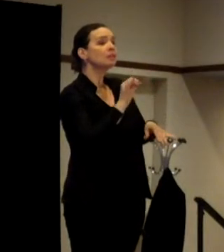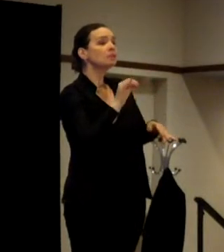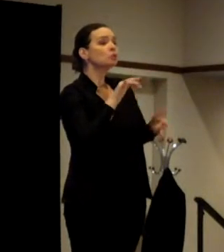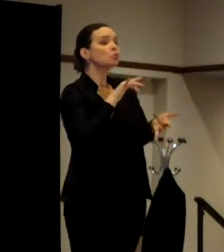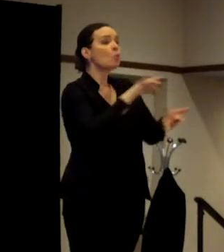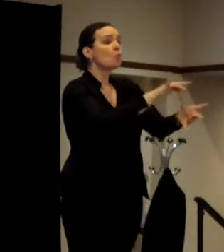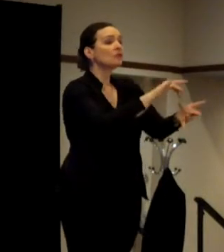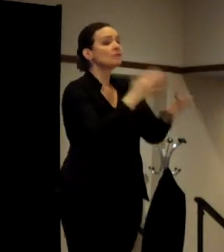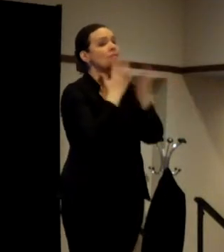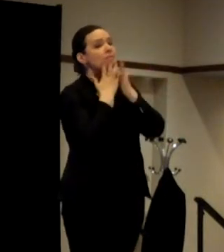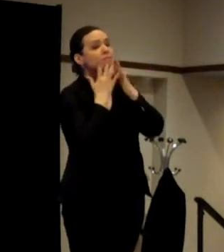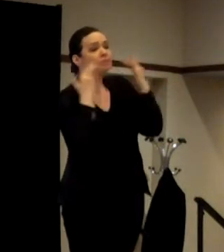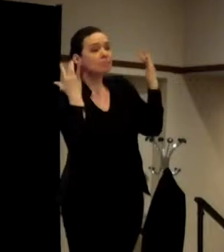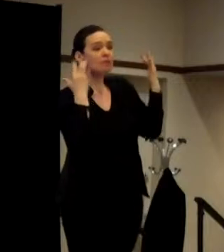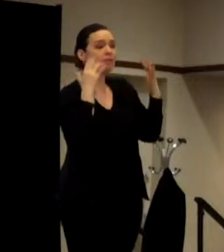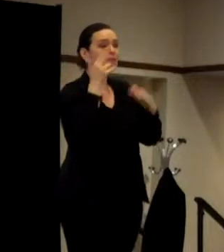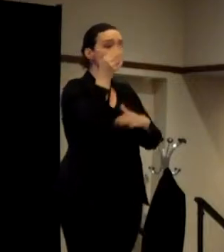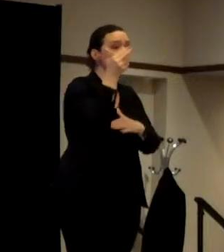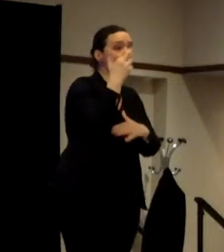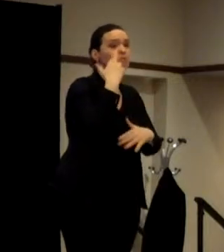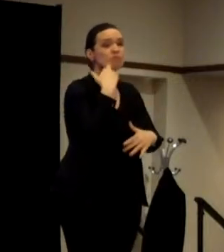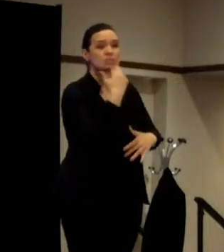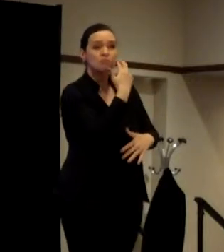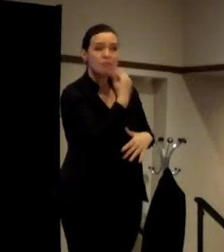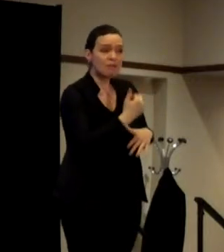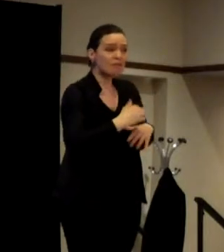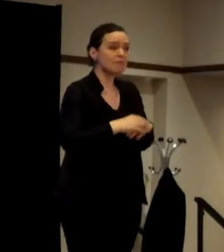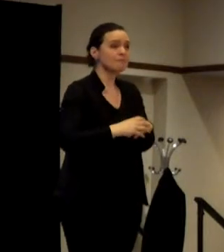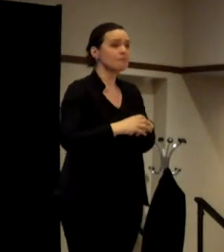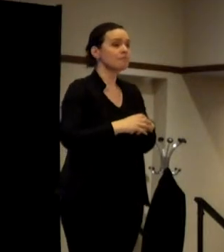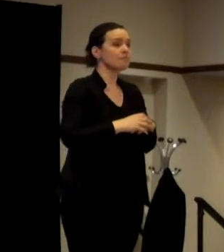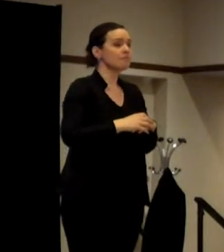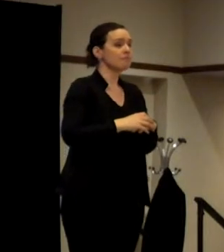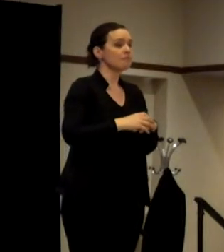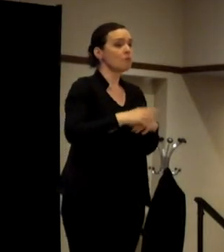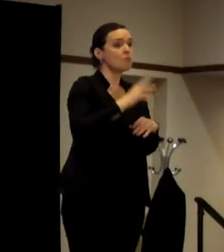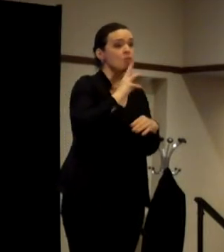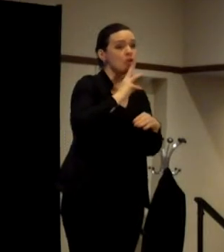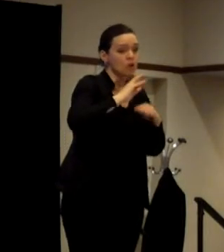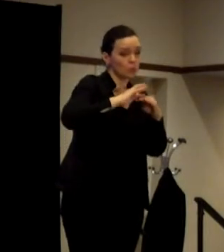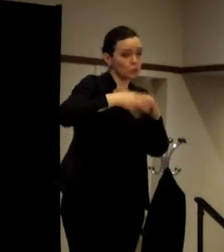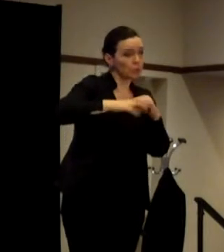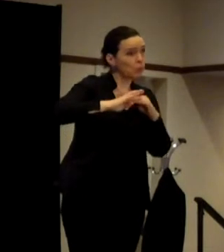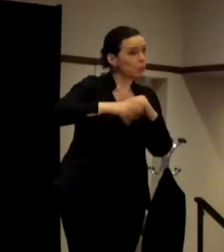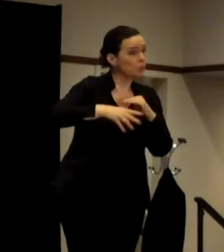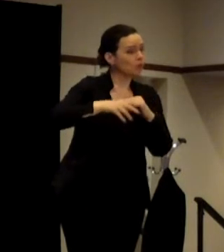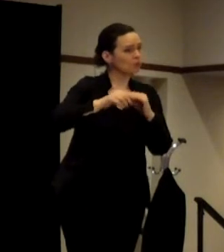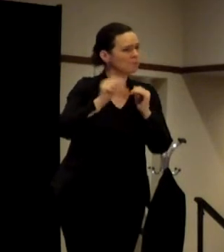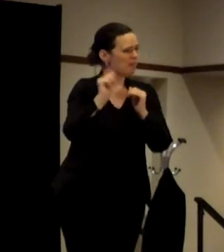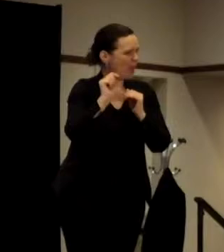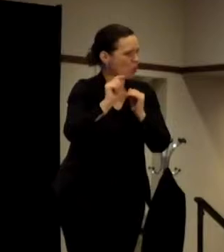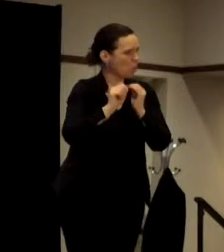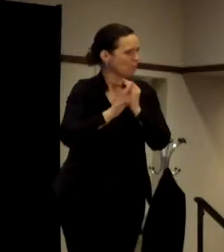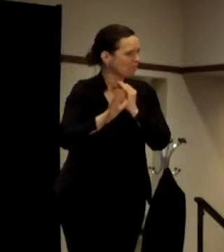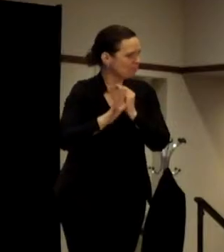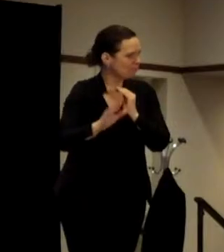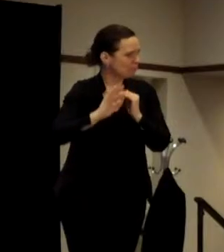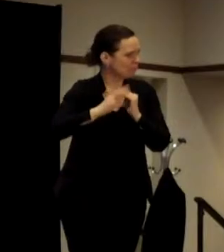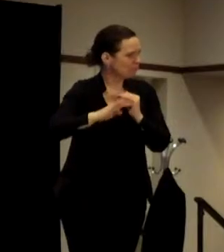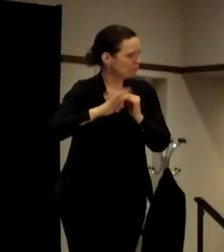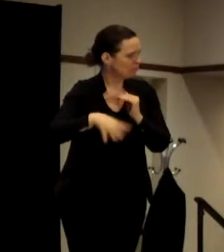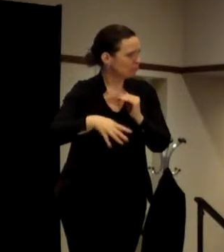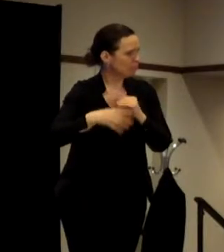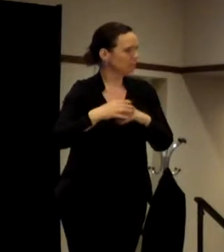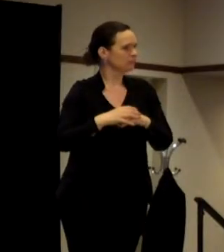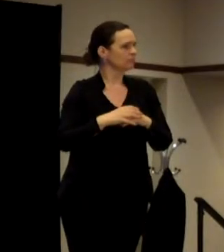you can invest in sewer and water and broadband as well. So some of these other municipalities are probably going to have a hard time